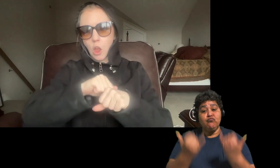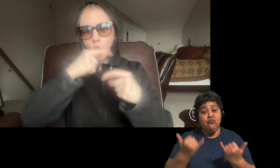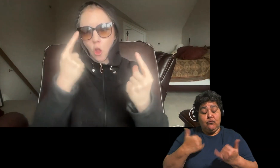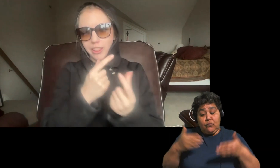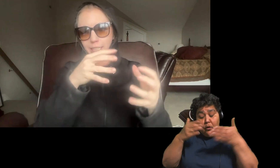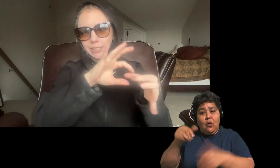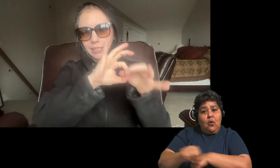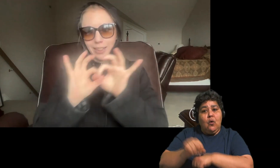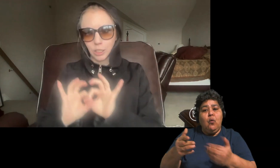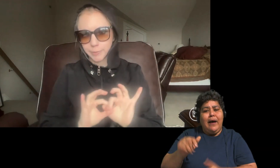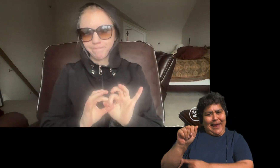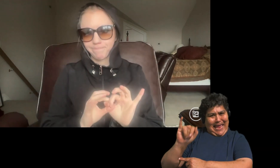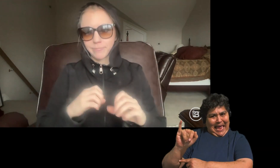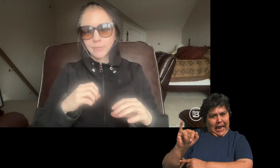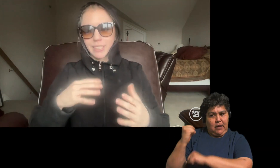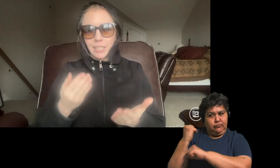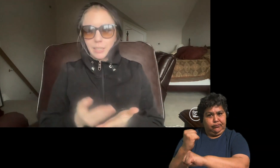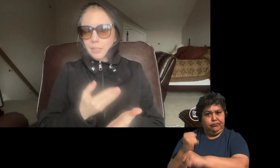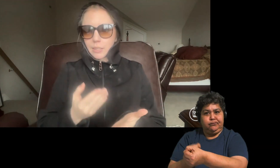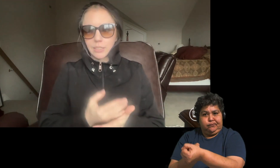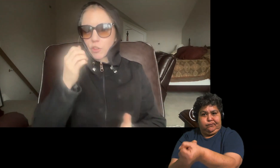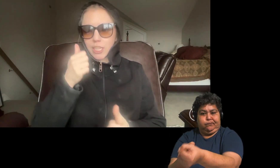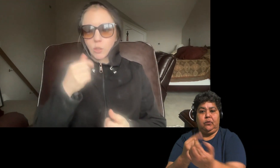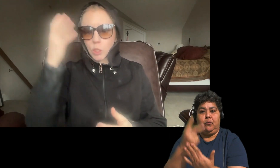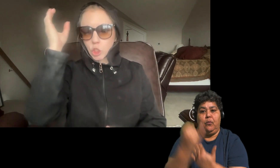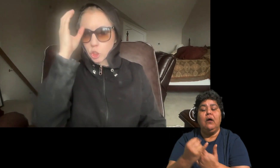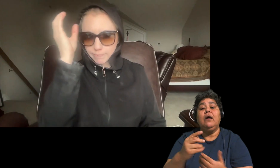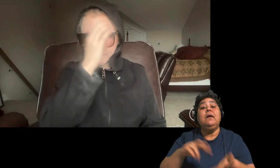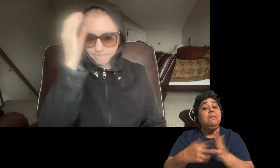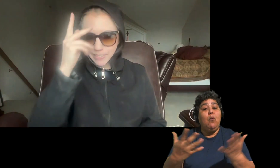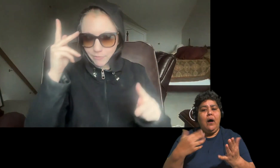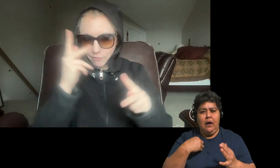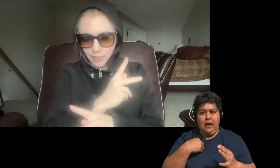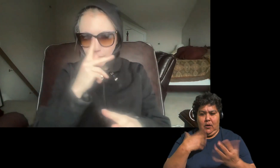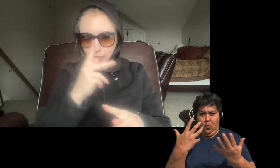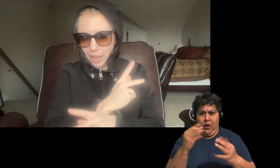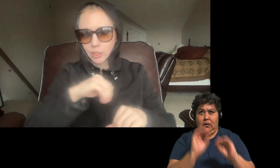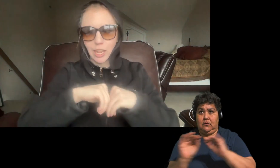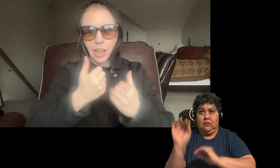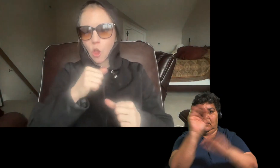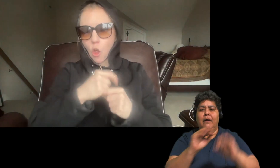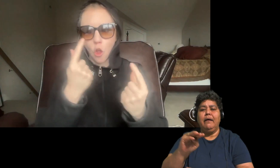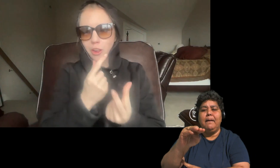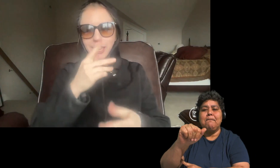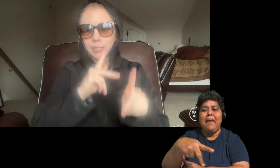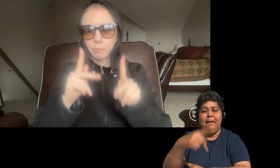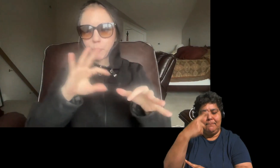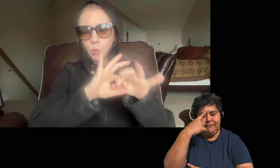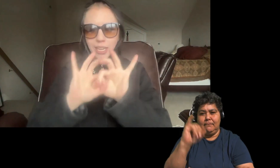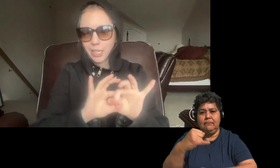project. It's a graph to map all these connections, make it easier for everyone to search and see